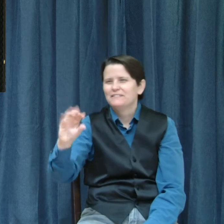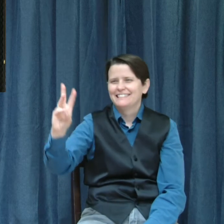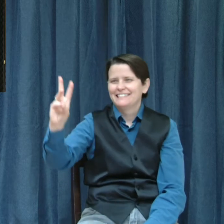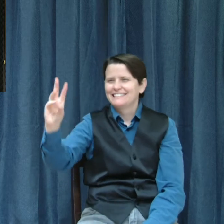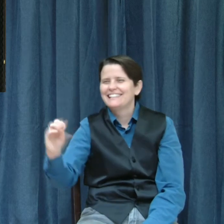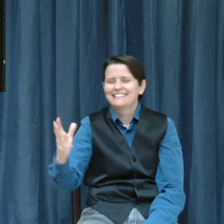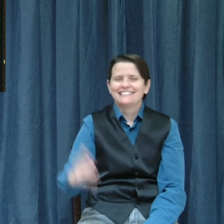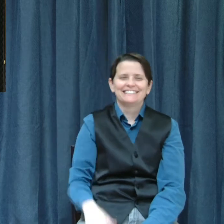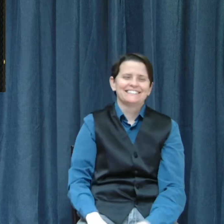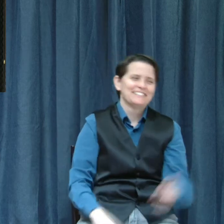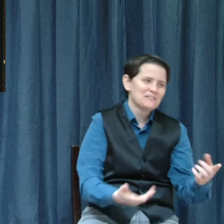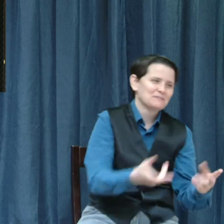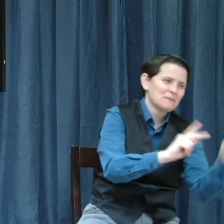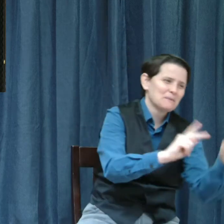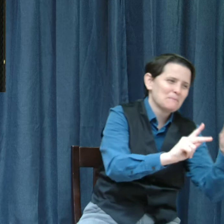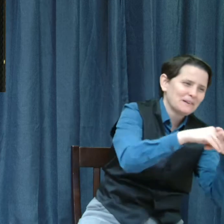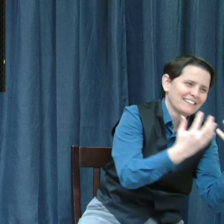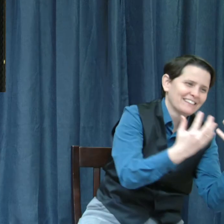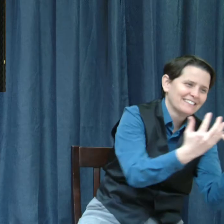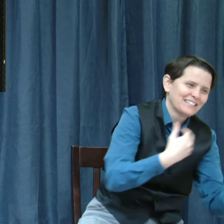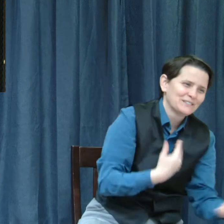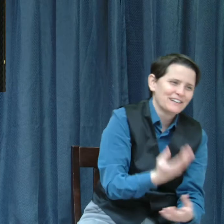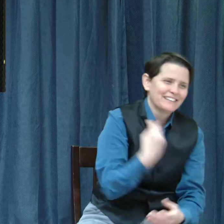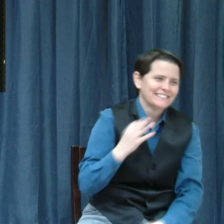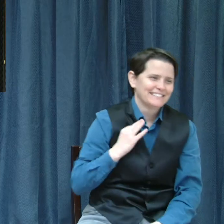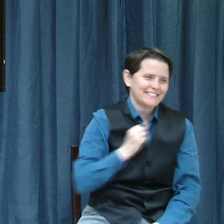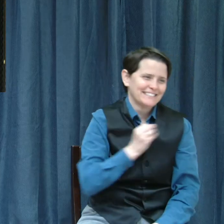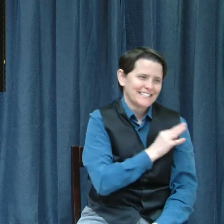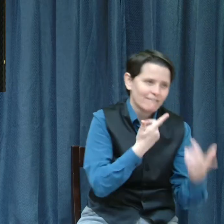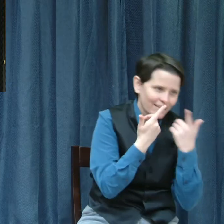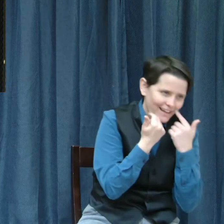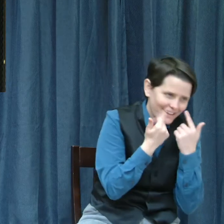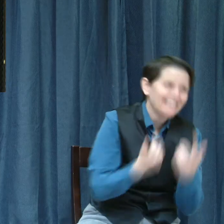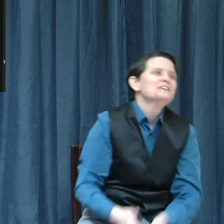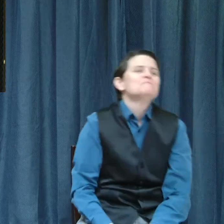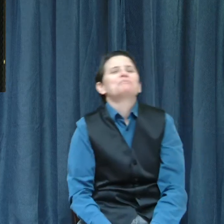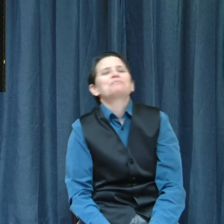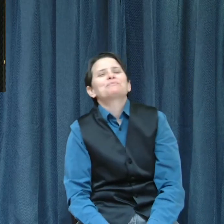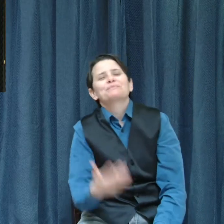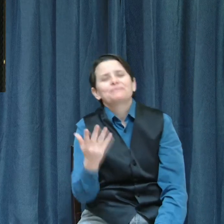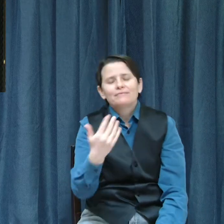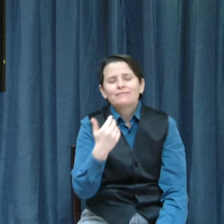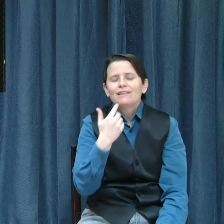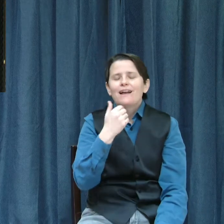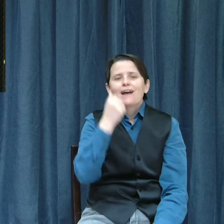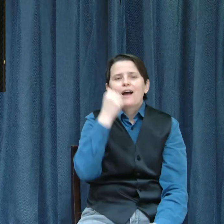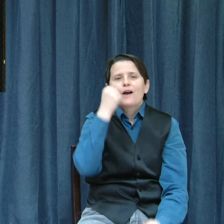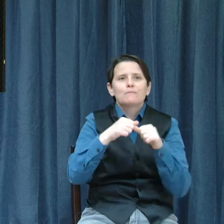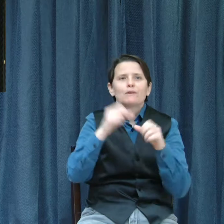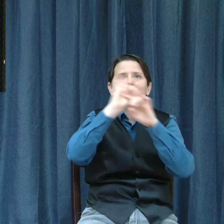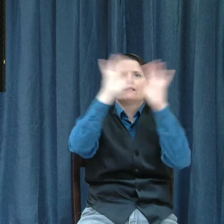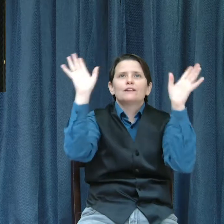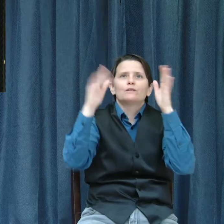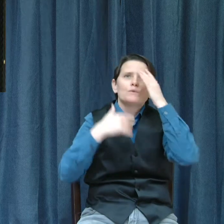and things like that. And I remember so clearly No idea what the conversation was. And I said something about, well, we have to